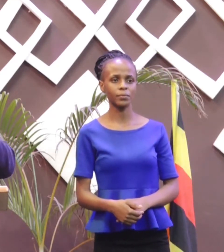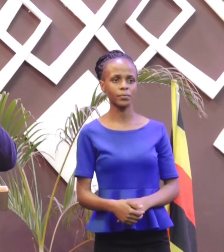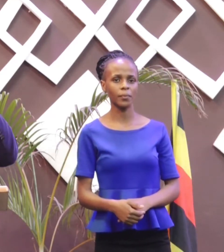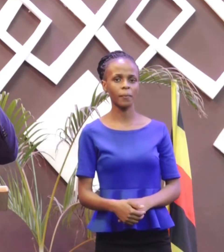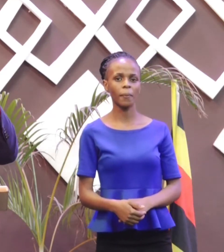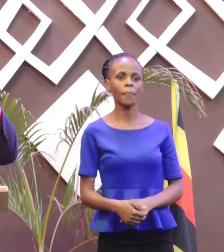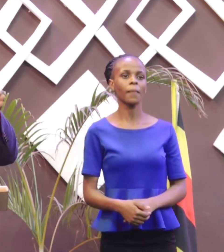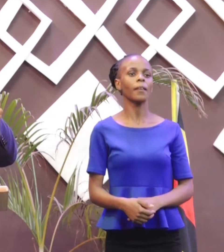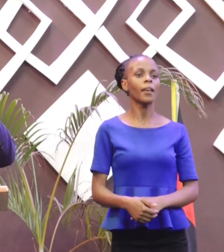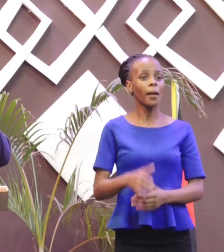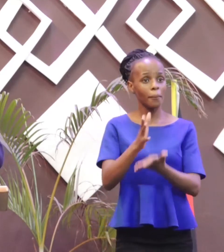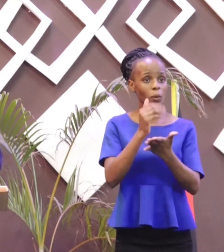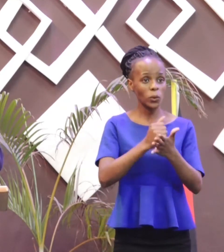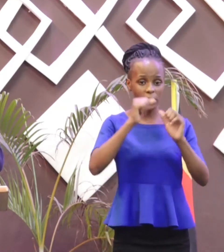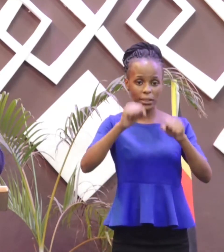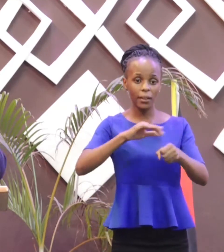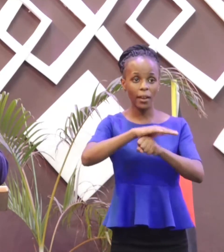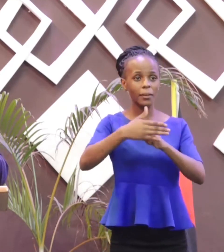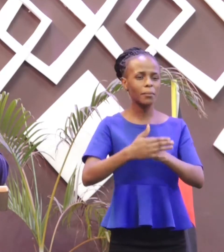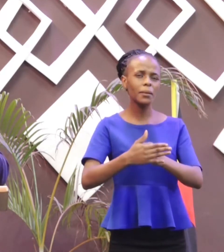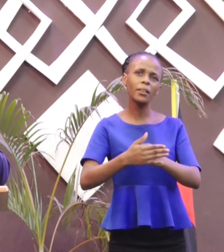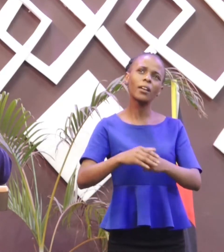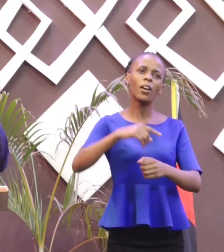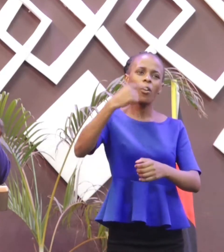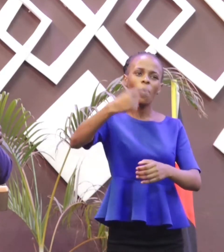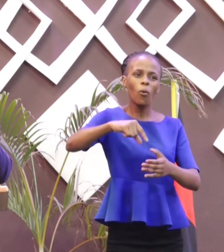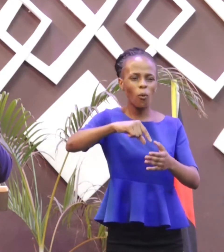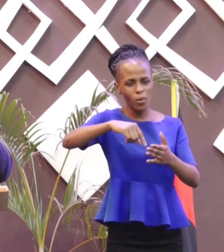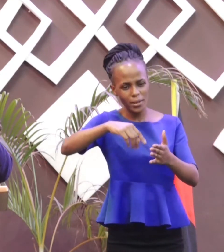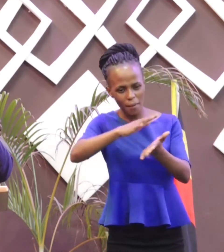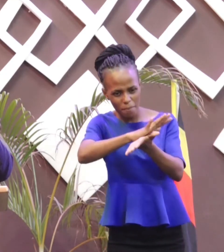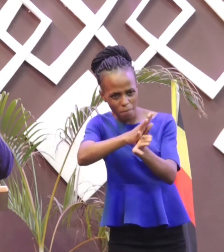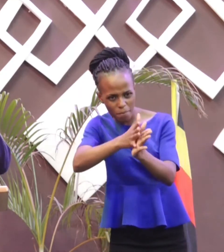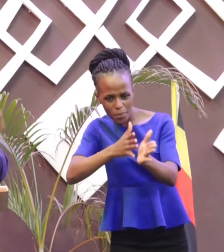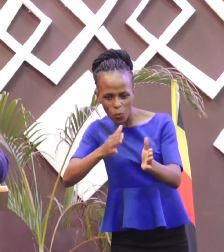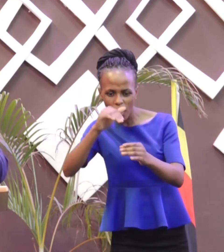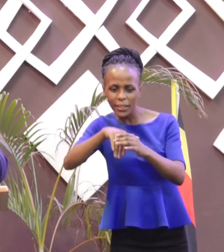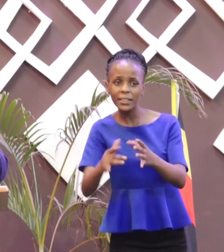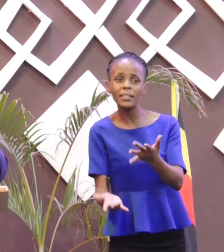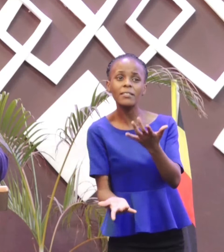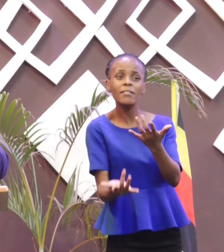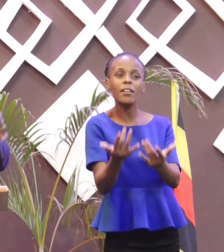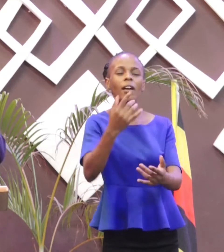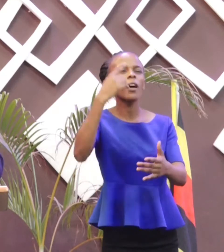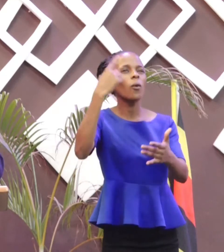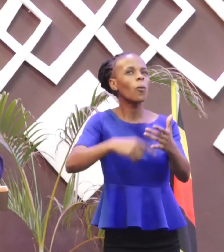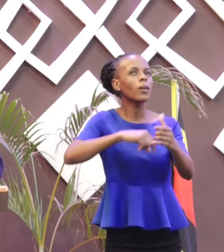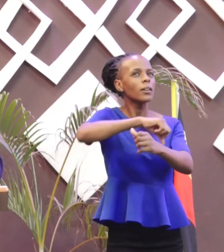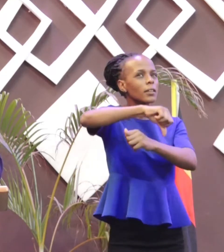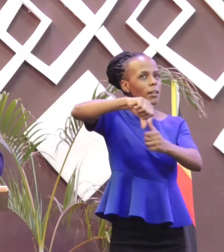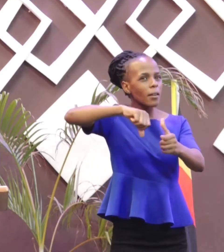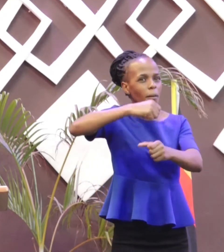So, since they can refine gold, what about faith, which is more precious, more